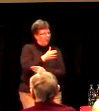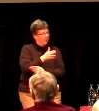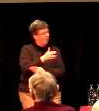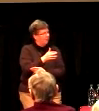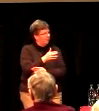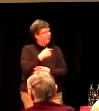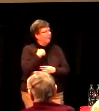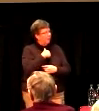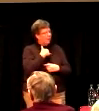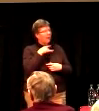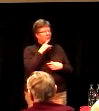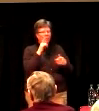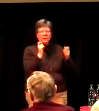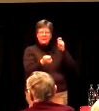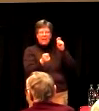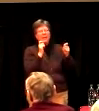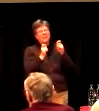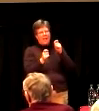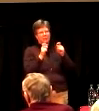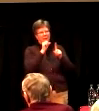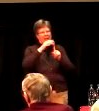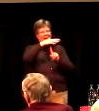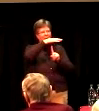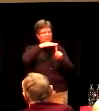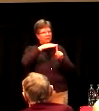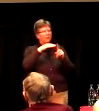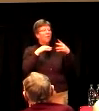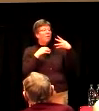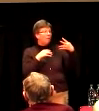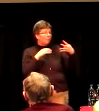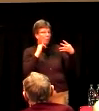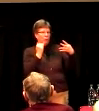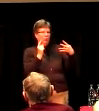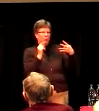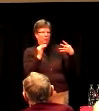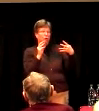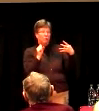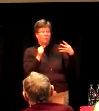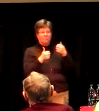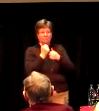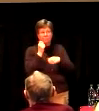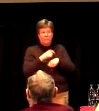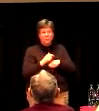we have a very dynamic atmosphere with 4 jets wiggling around most of the time.